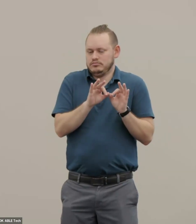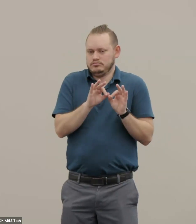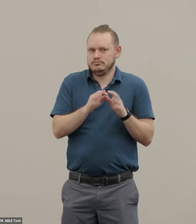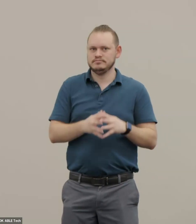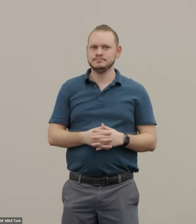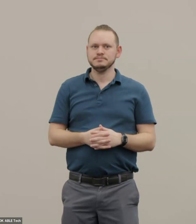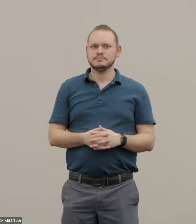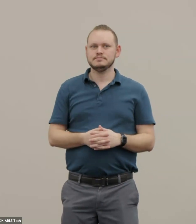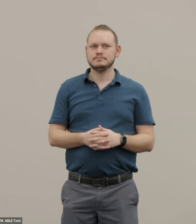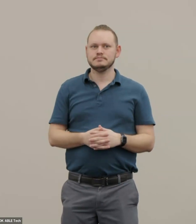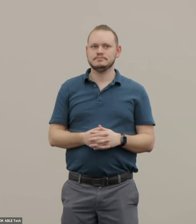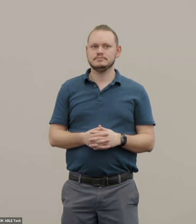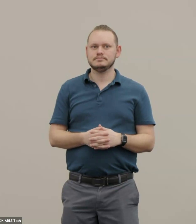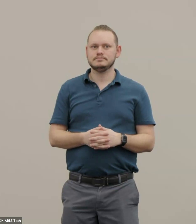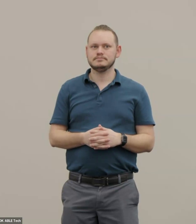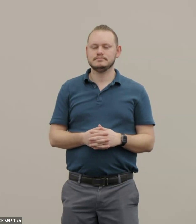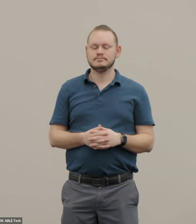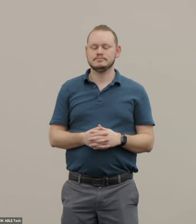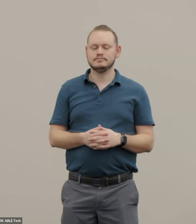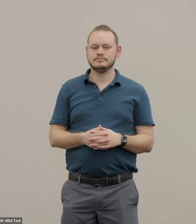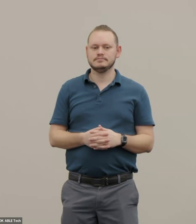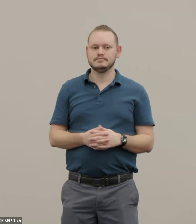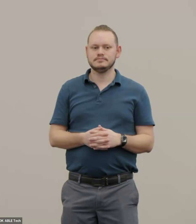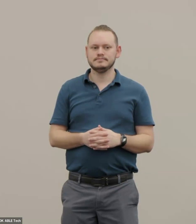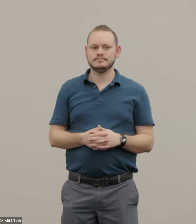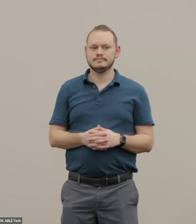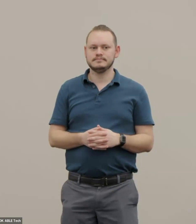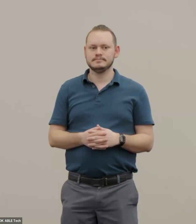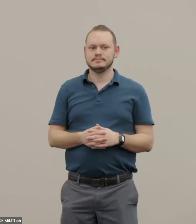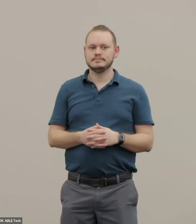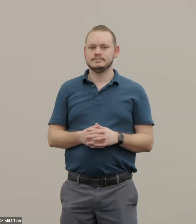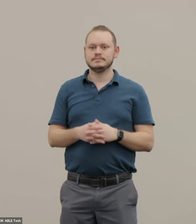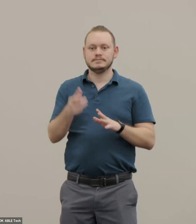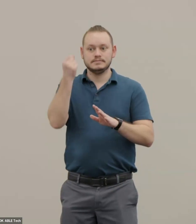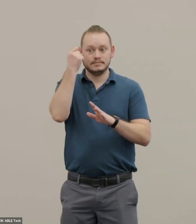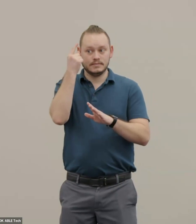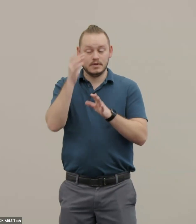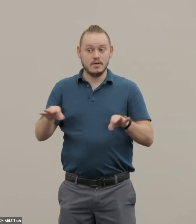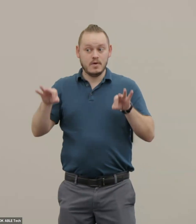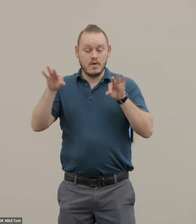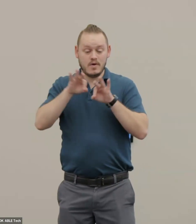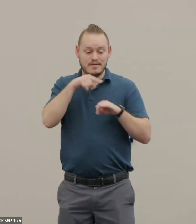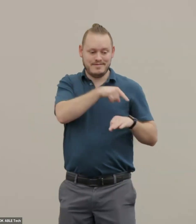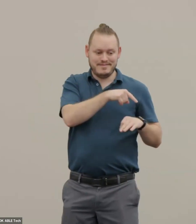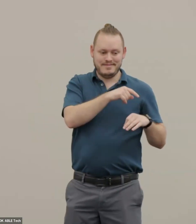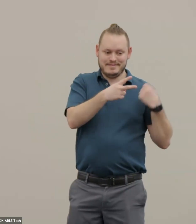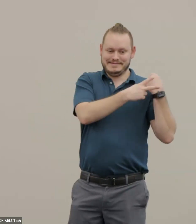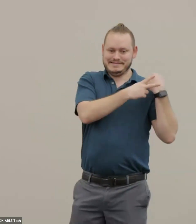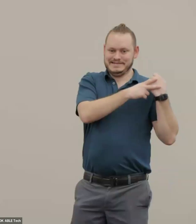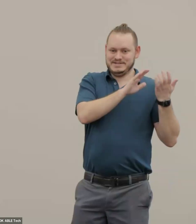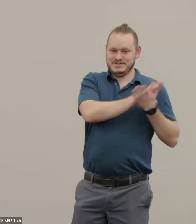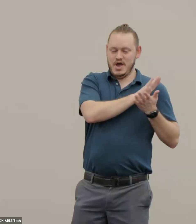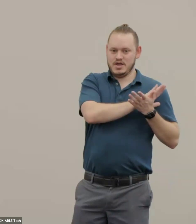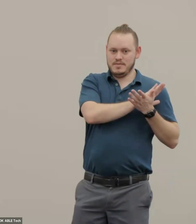The care you need to take is you do not want to update that document, right? Because the minute you